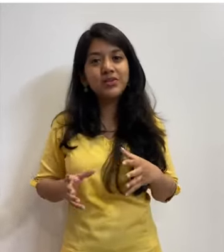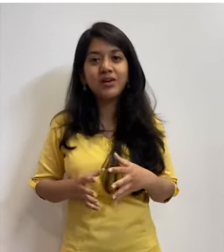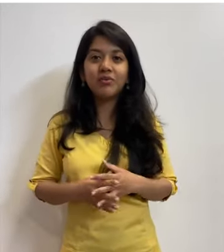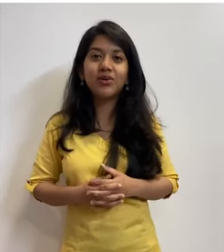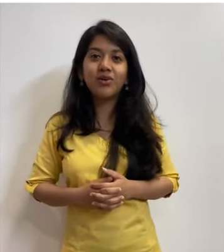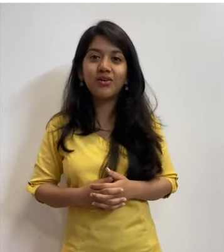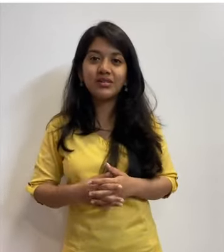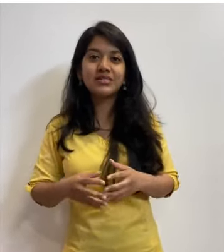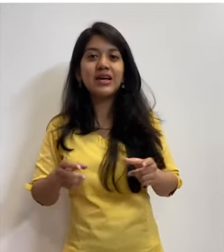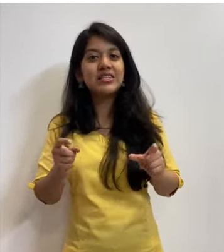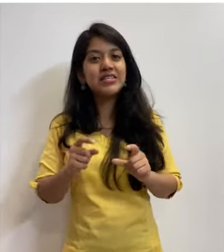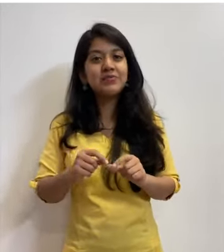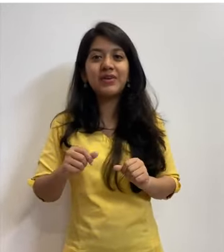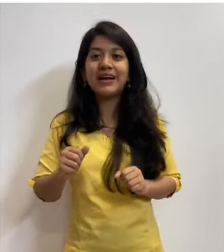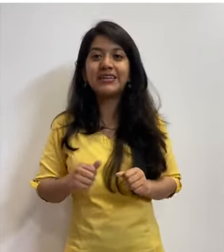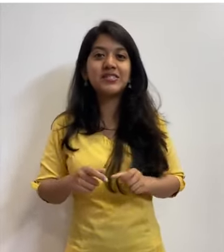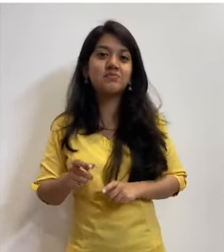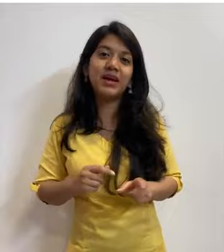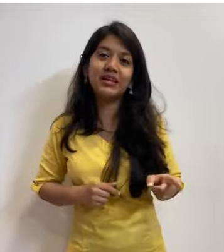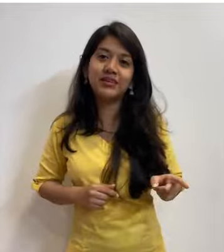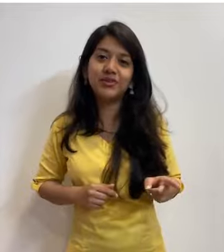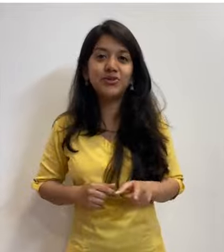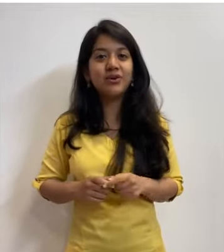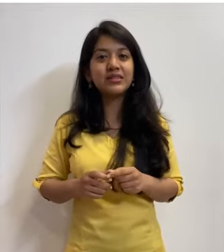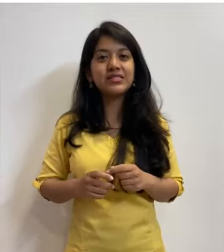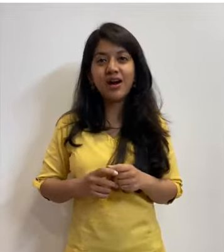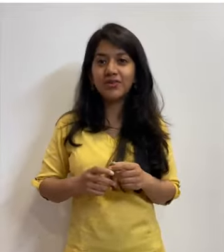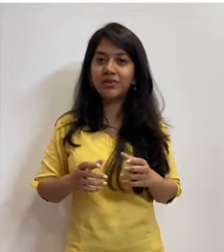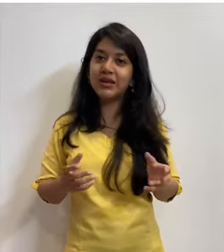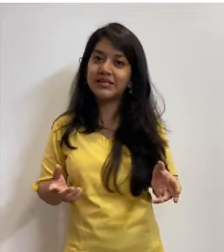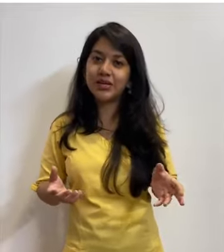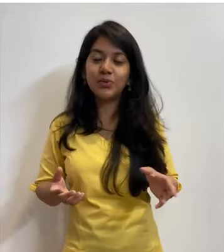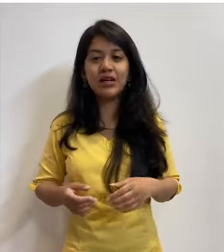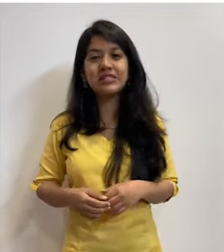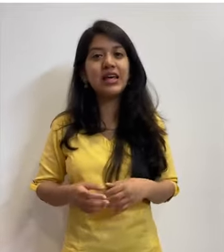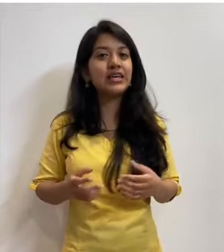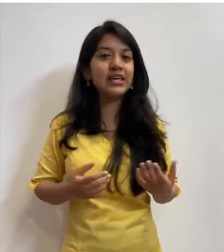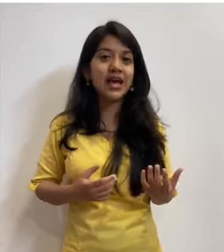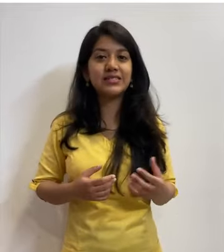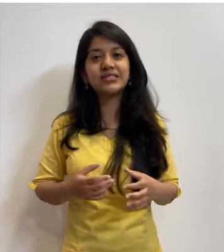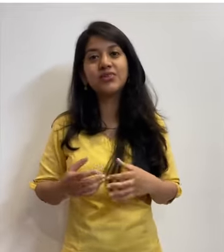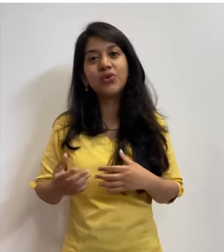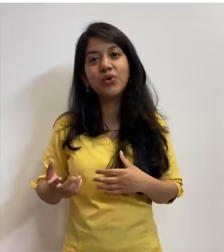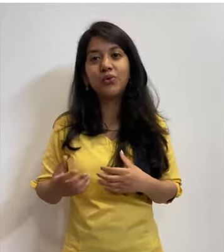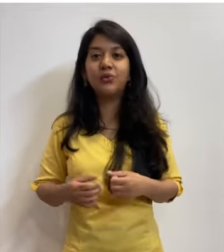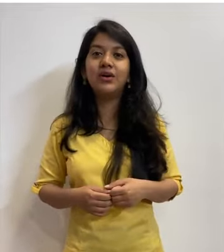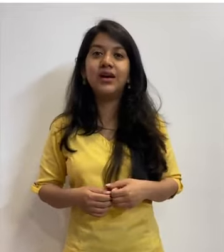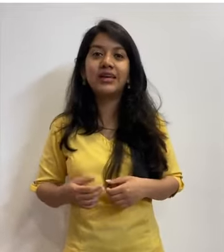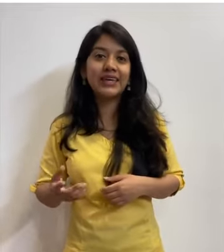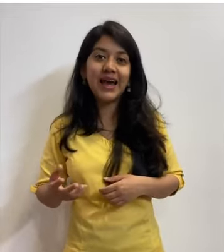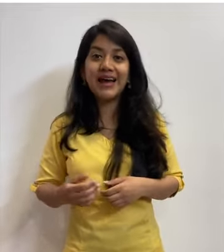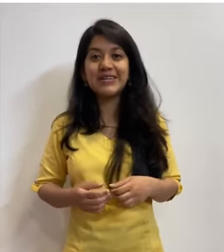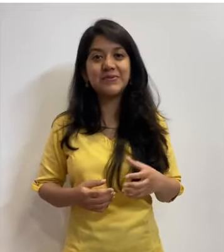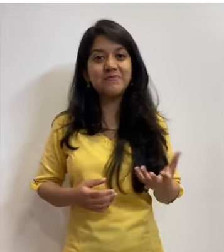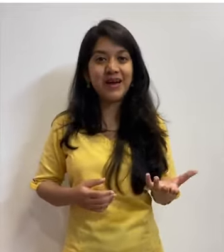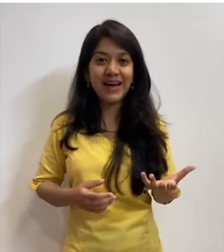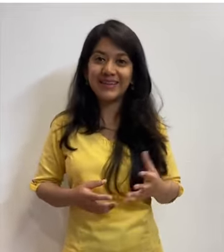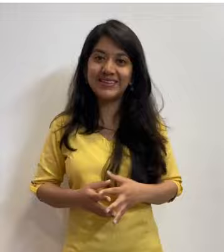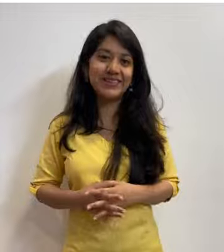come across, just practice spelling it. You can start with basic words like yes, no, cat, bat.